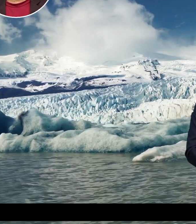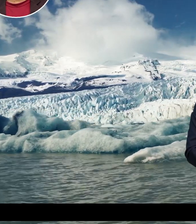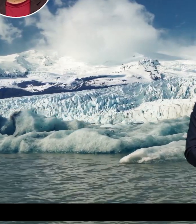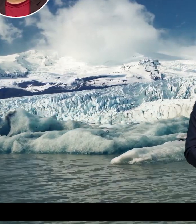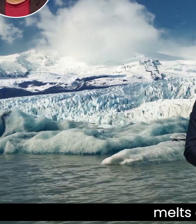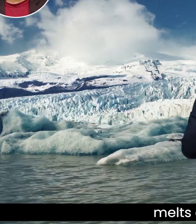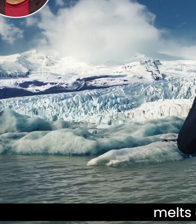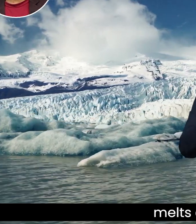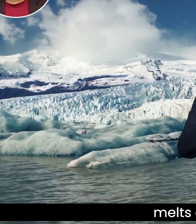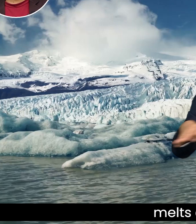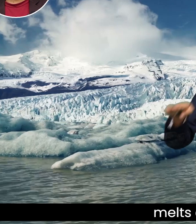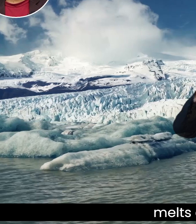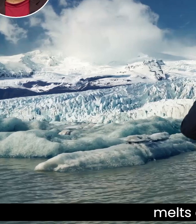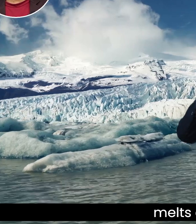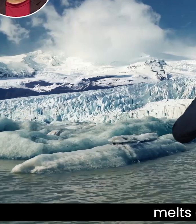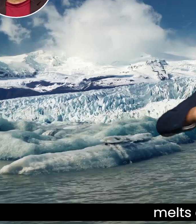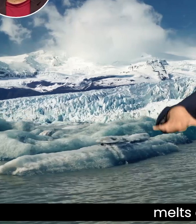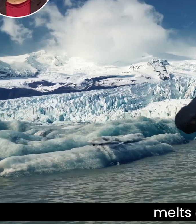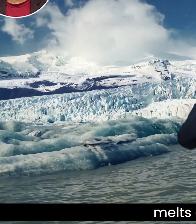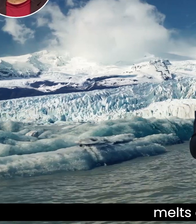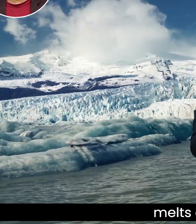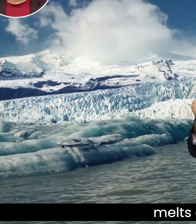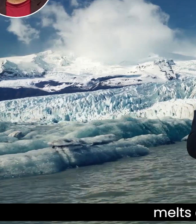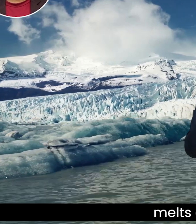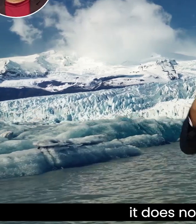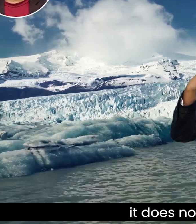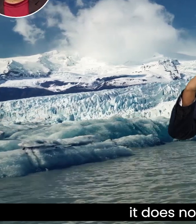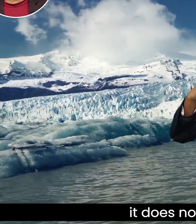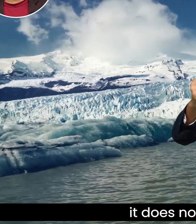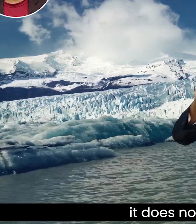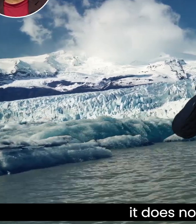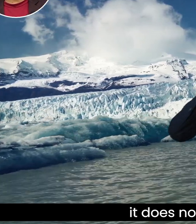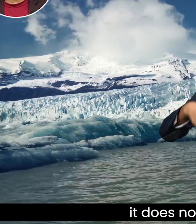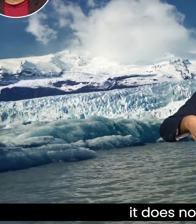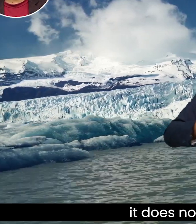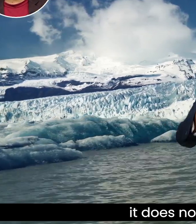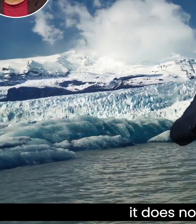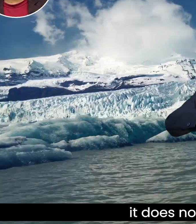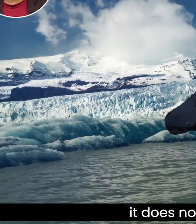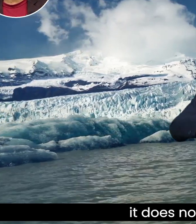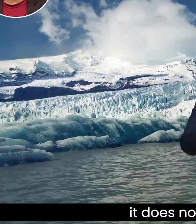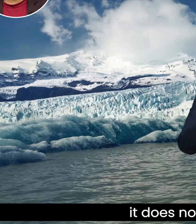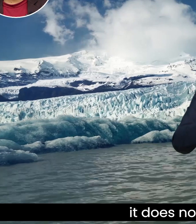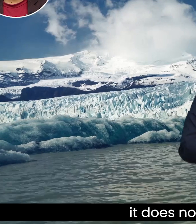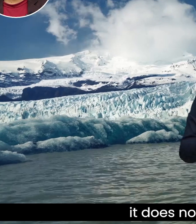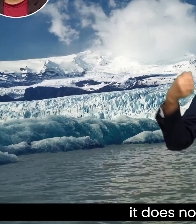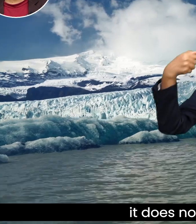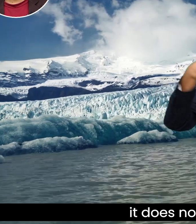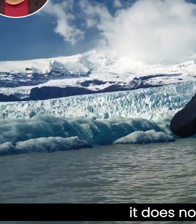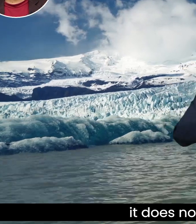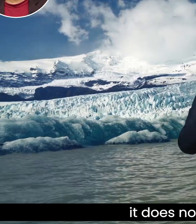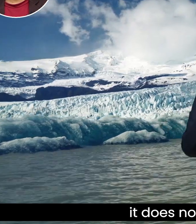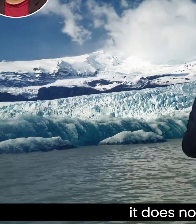As the glacier melts and becomes water, it does not have the force to carry